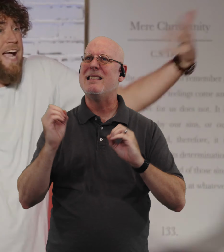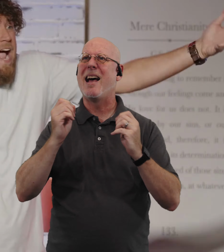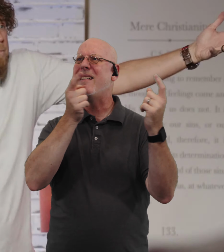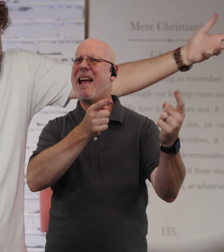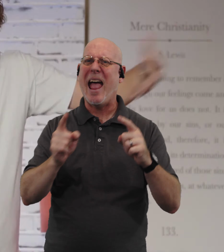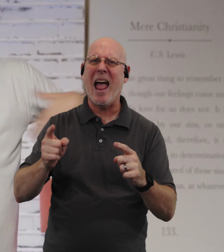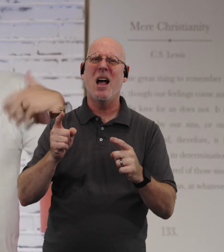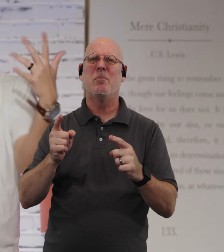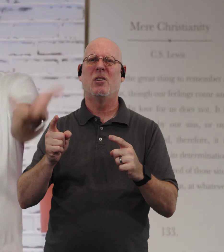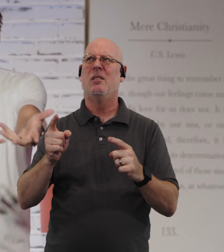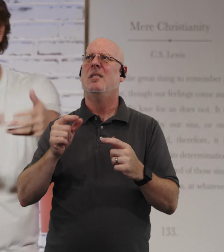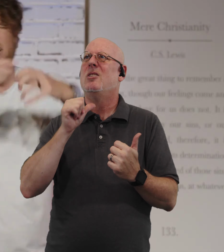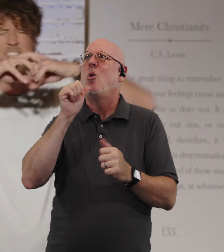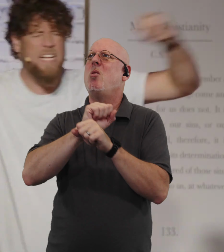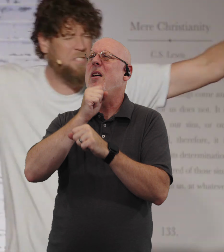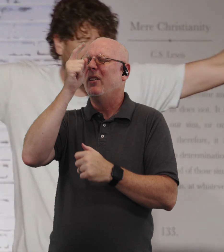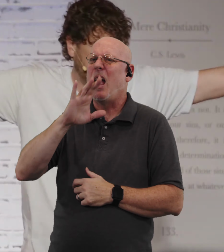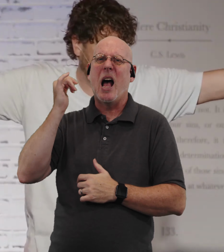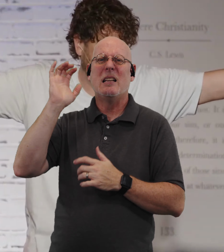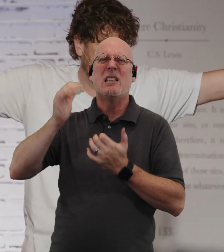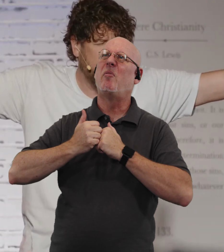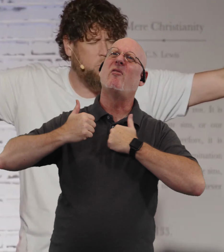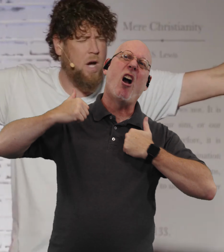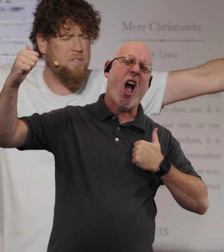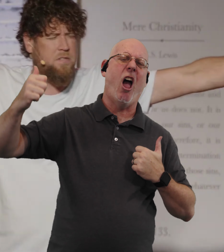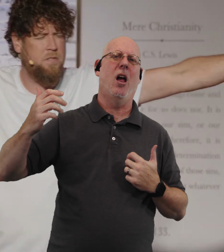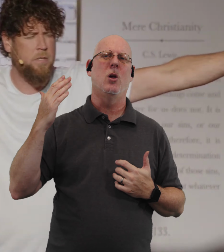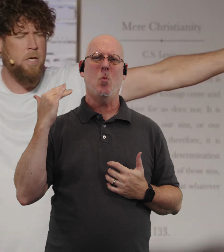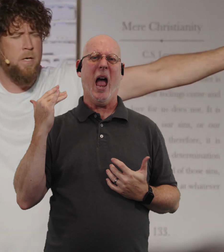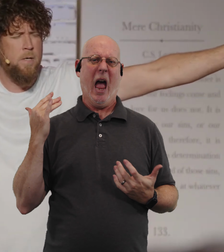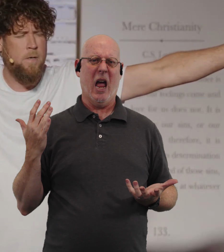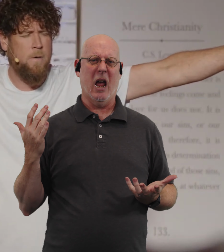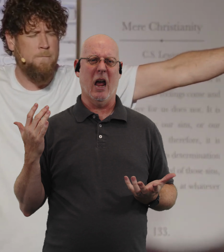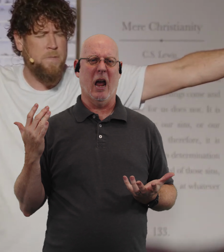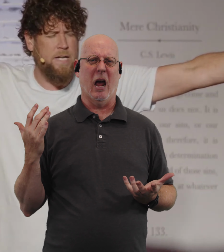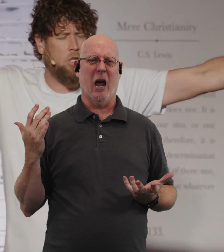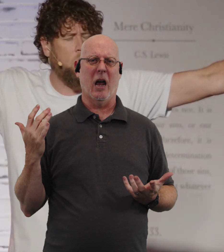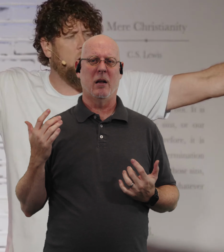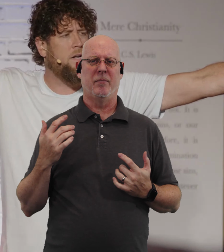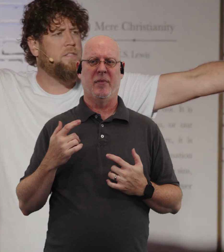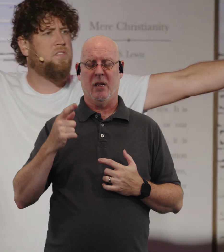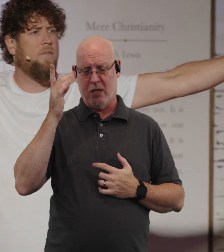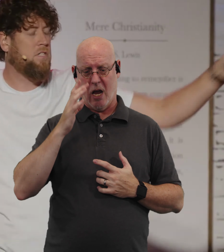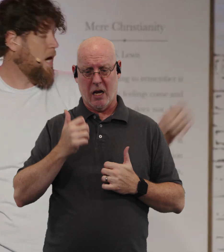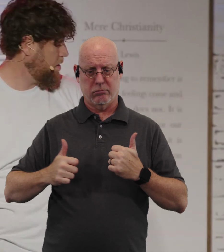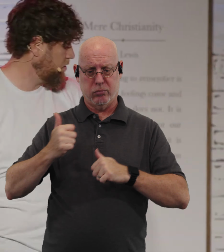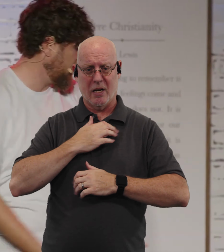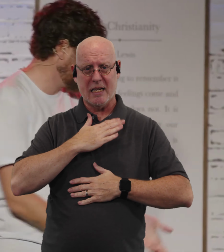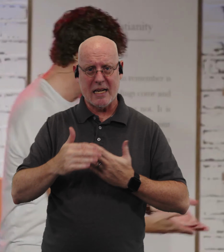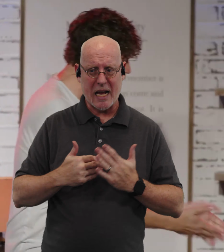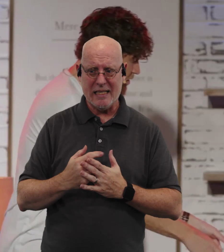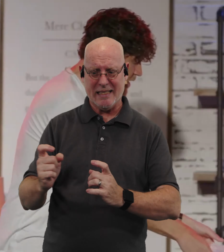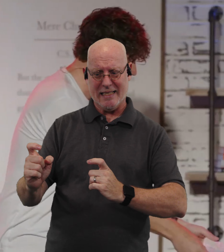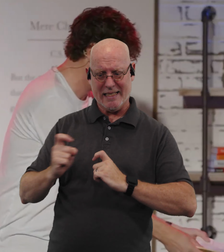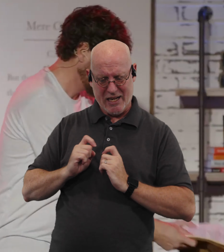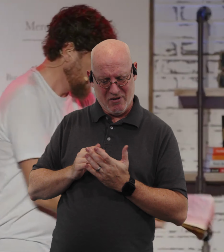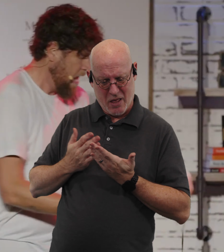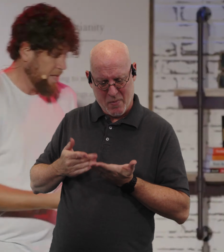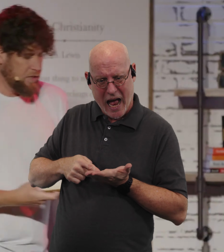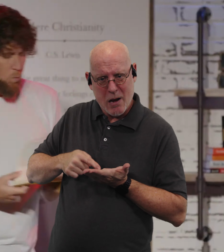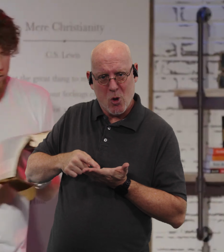nothing's happening. We have no love for God. He seems distant and removed to us. And yet the Lord in his sovereign kindness has gifted us